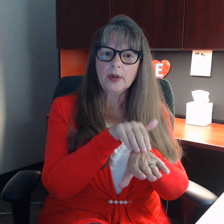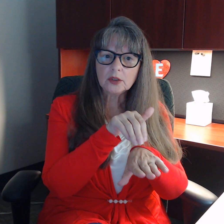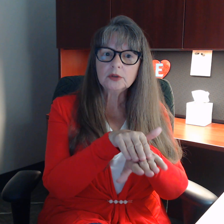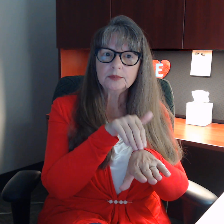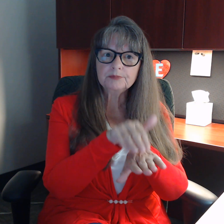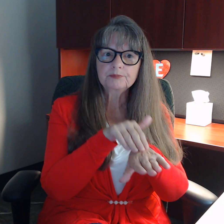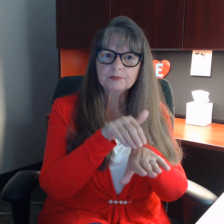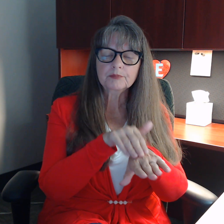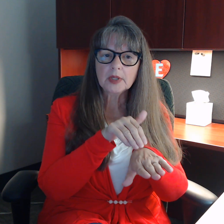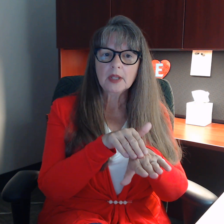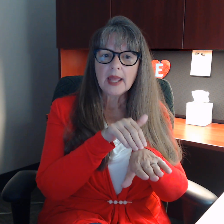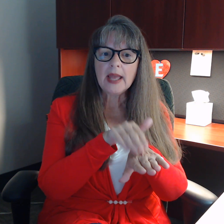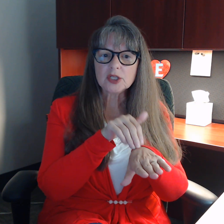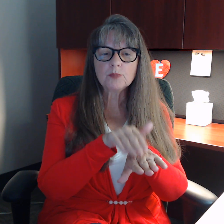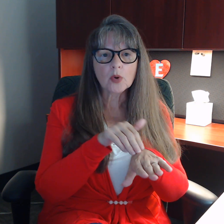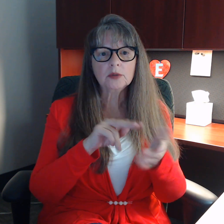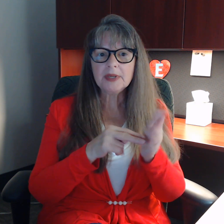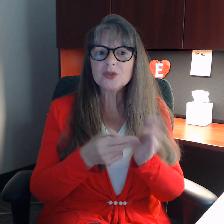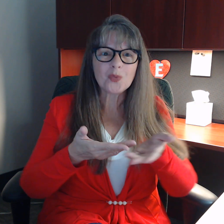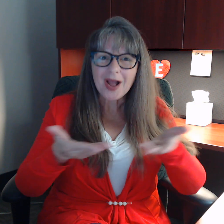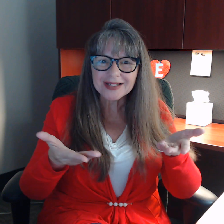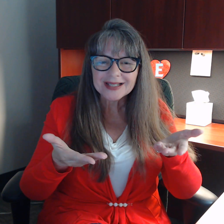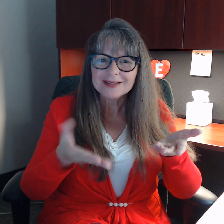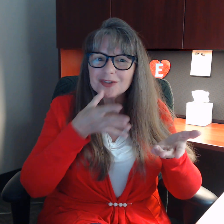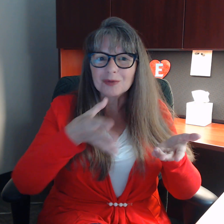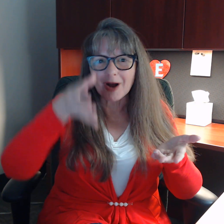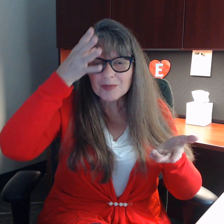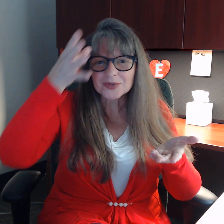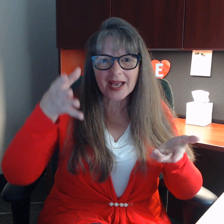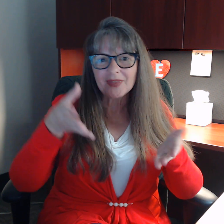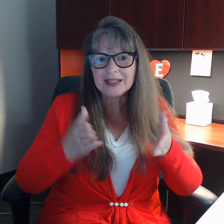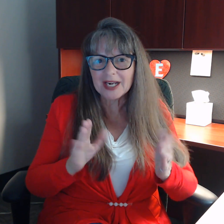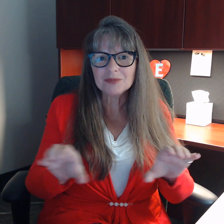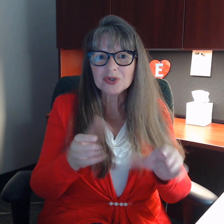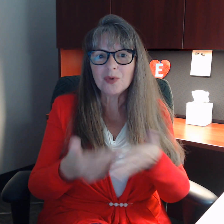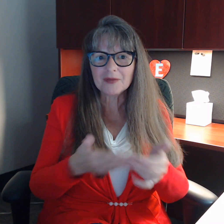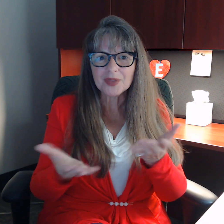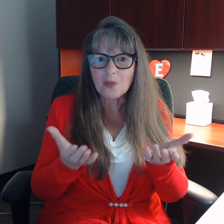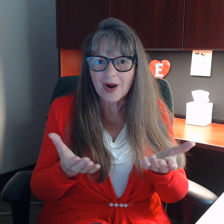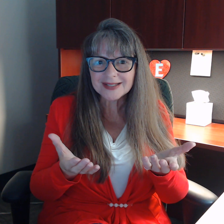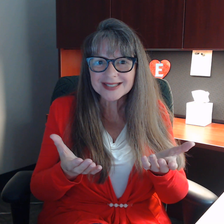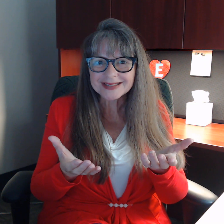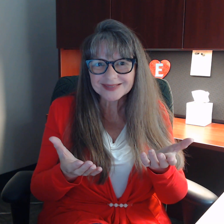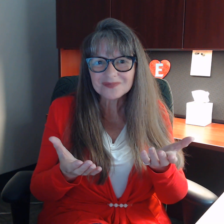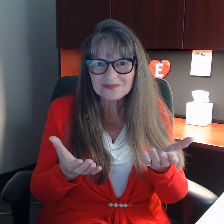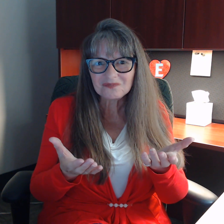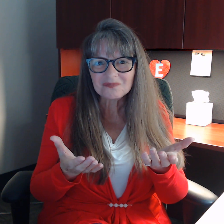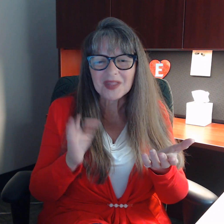spoiled, and spoiled means what? That their mom or dad, they let them do whatever they want,